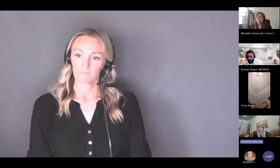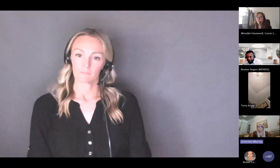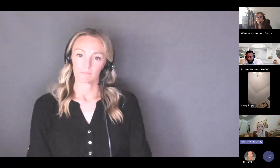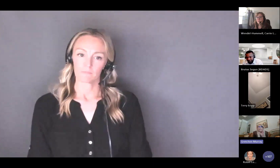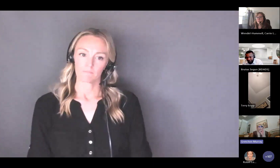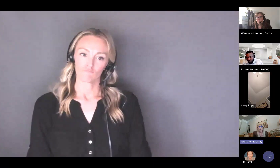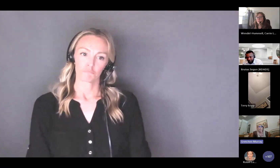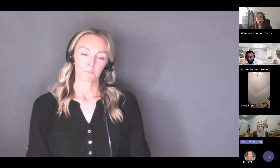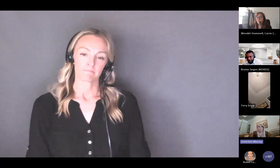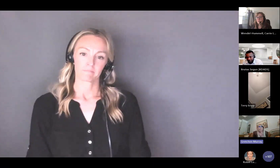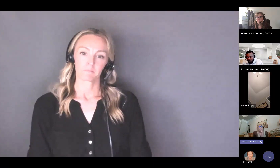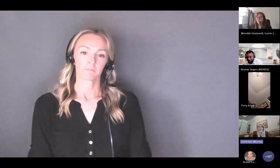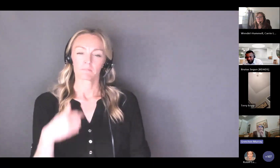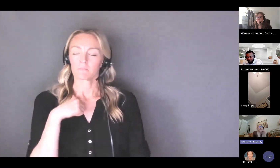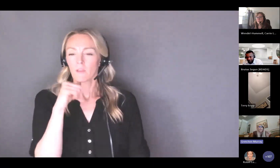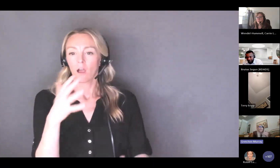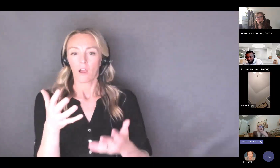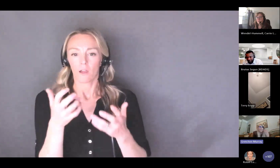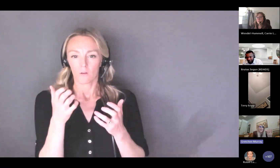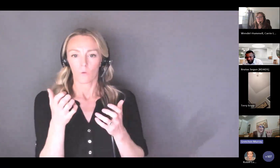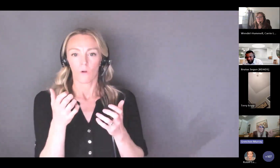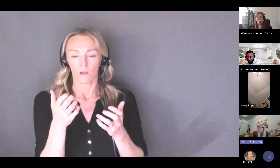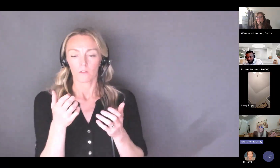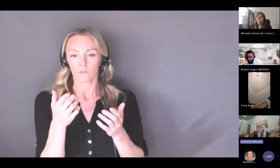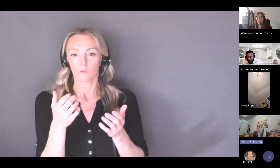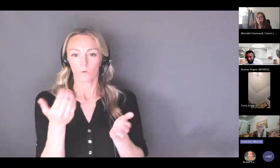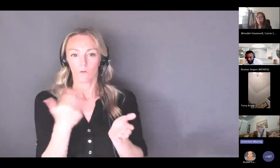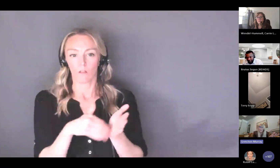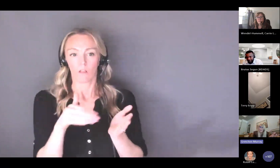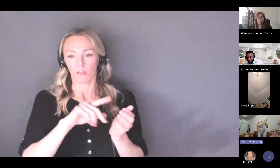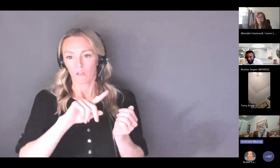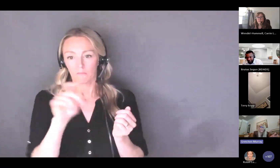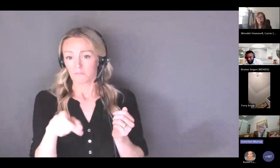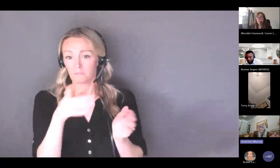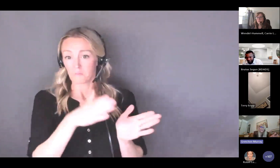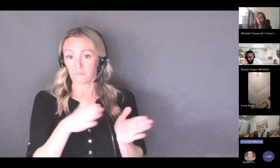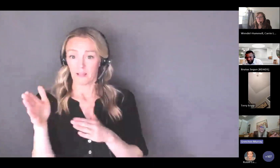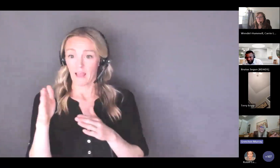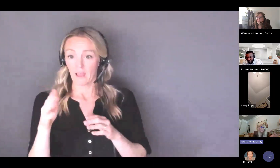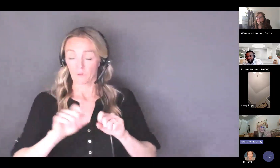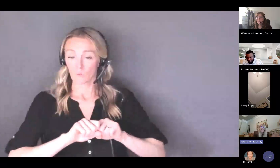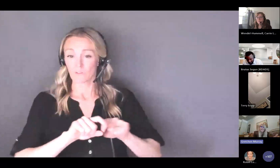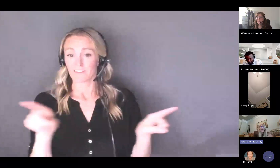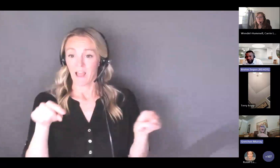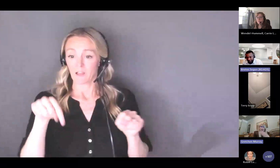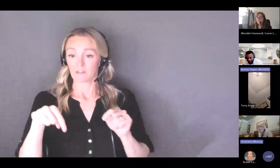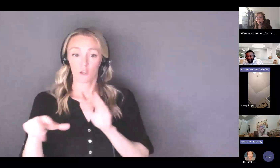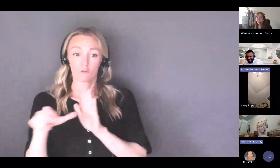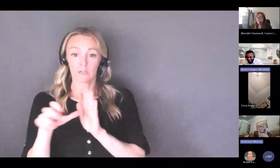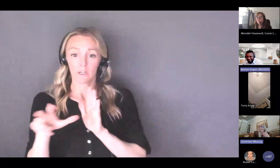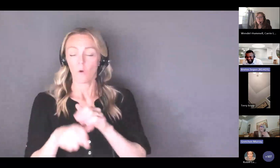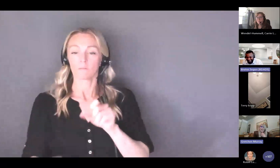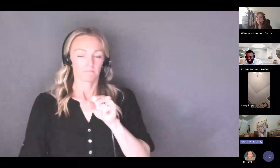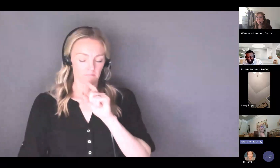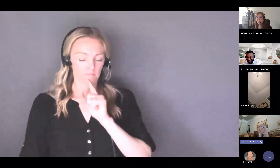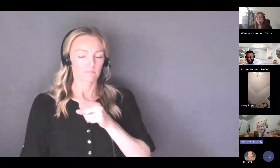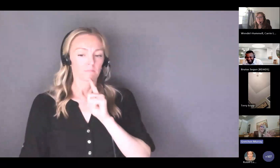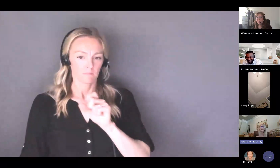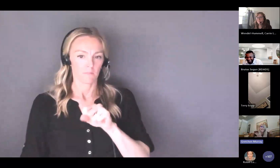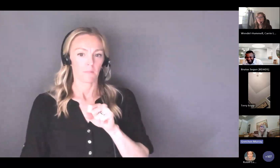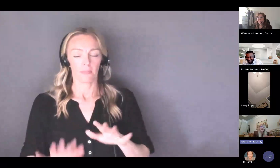don't want to keep asking questions. If you're going to send out like a recording of this, because Absolutely. I apologize that